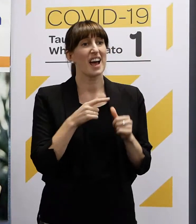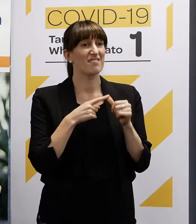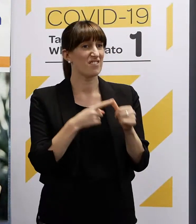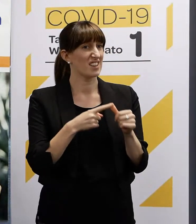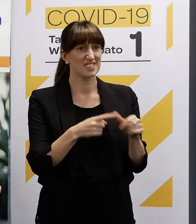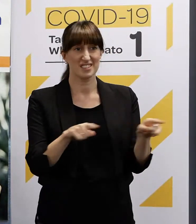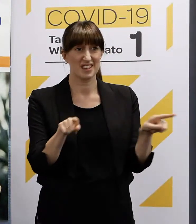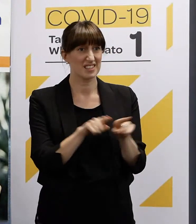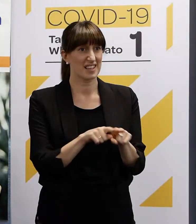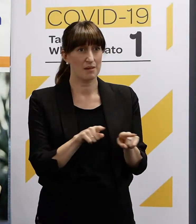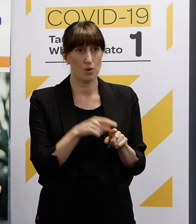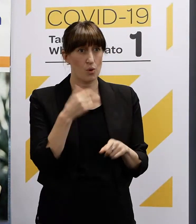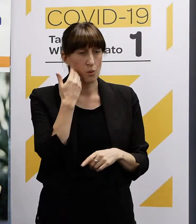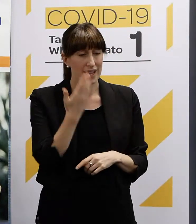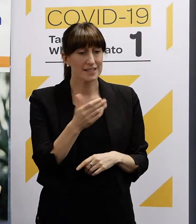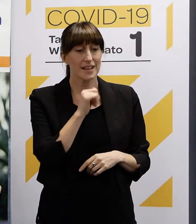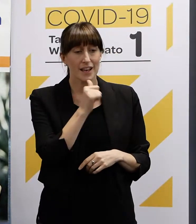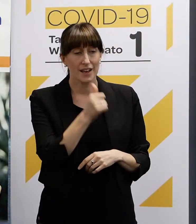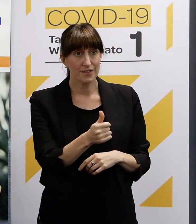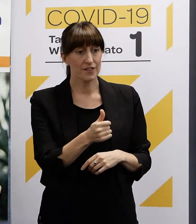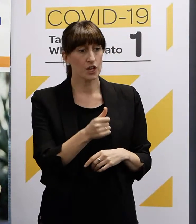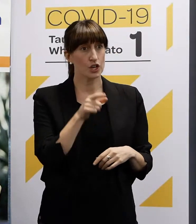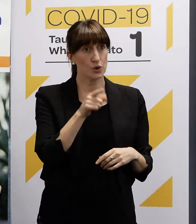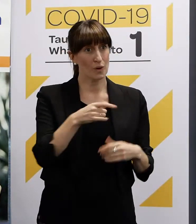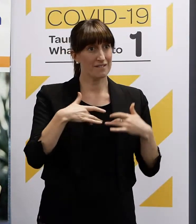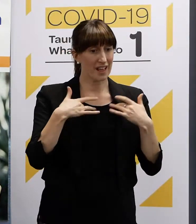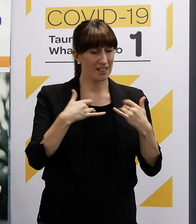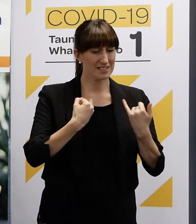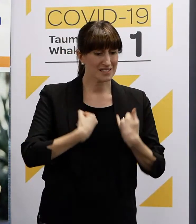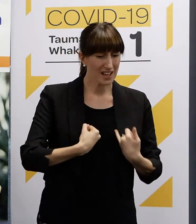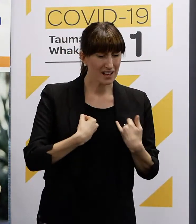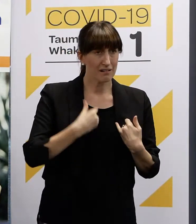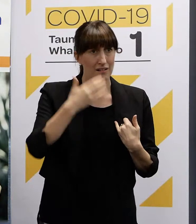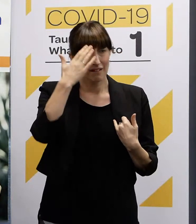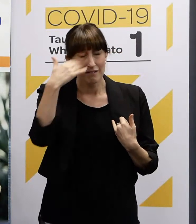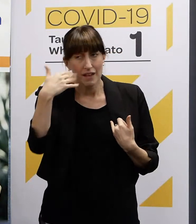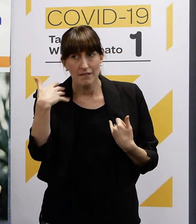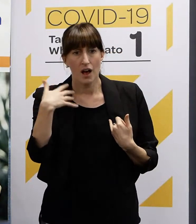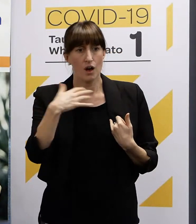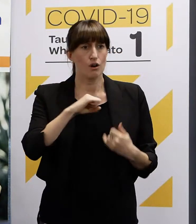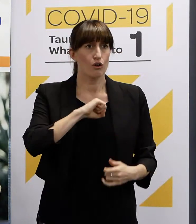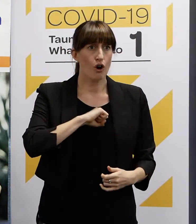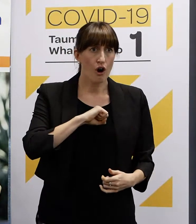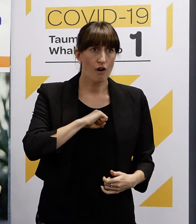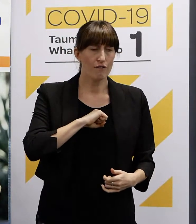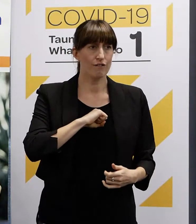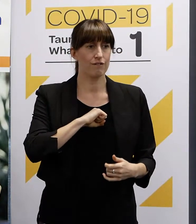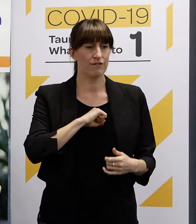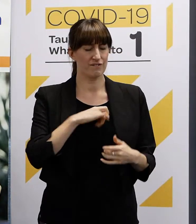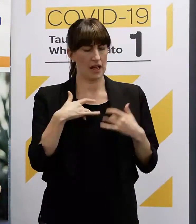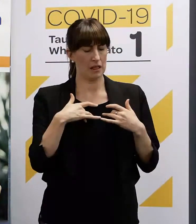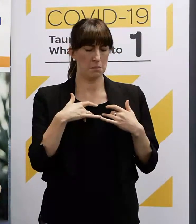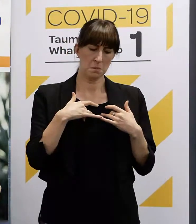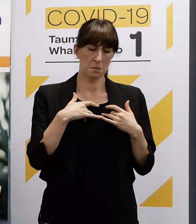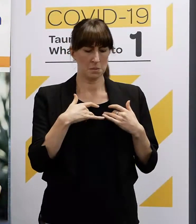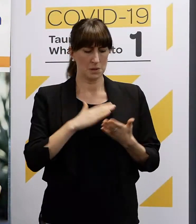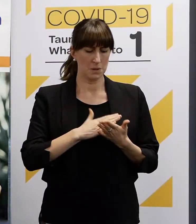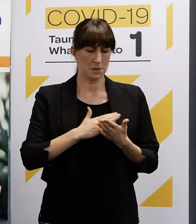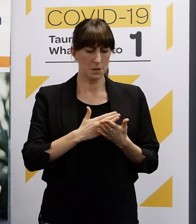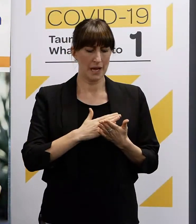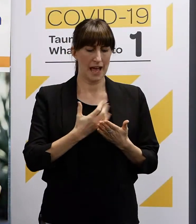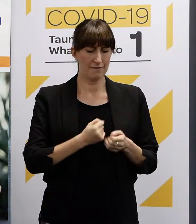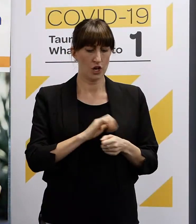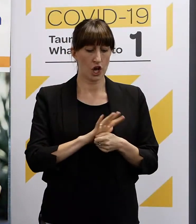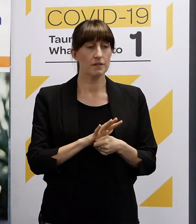respiratory symptoms that could be suggestive of COVID-19, then you should seek advice from your health professional or through Healthline about getting a